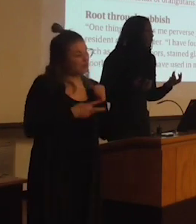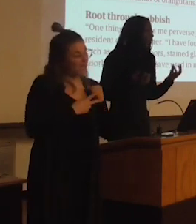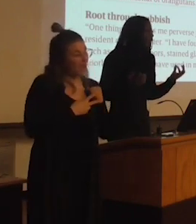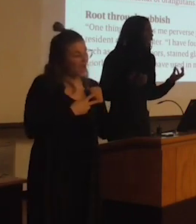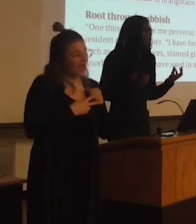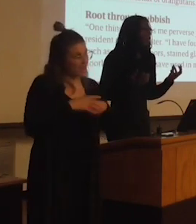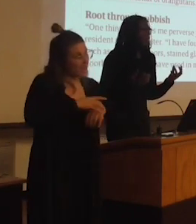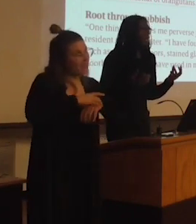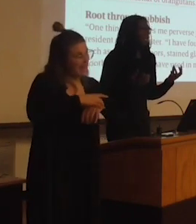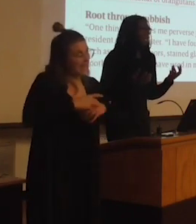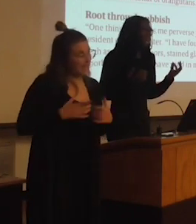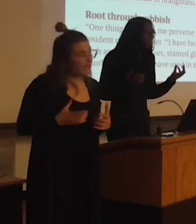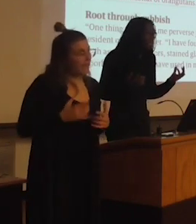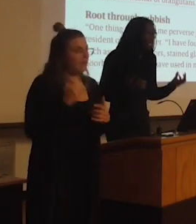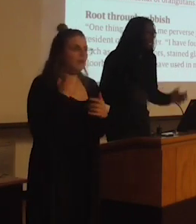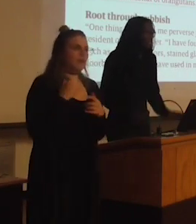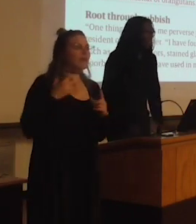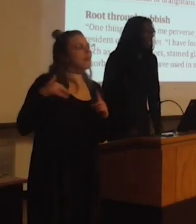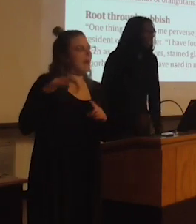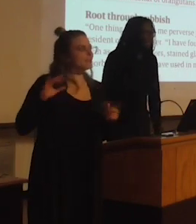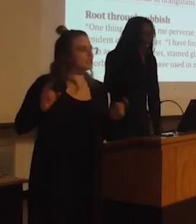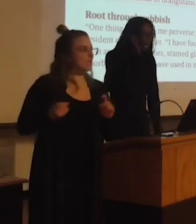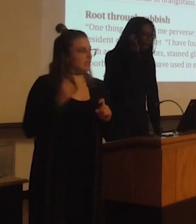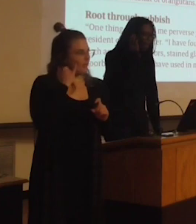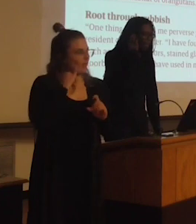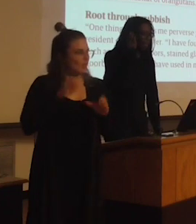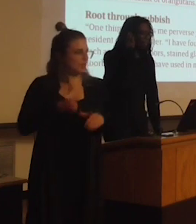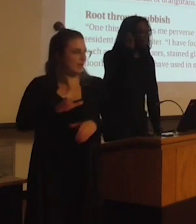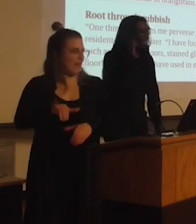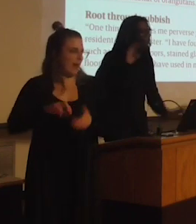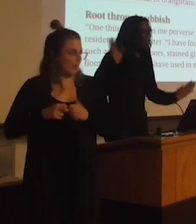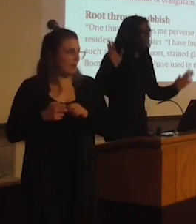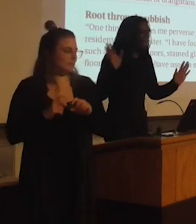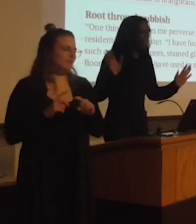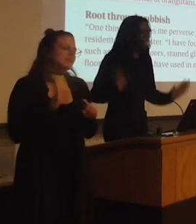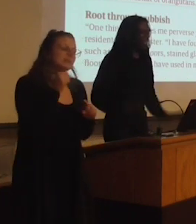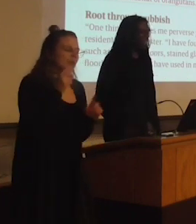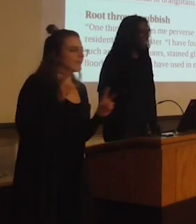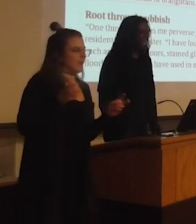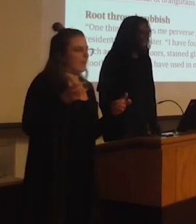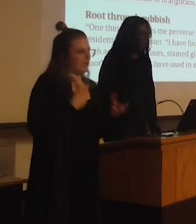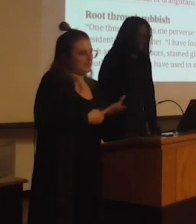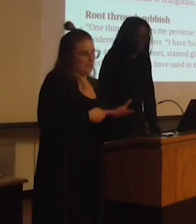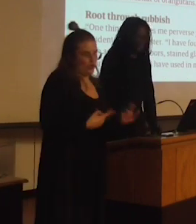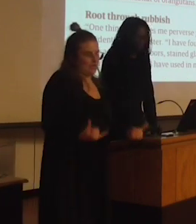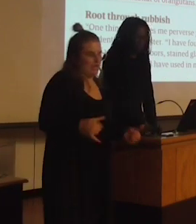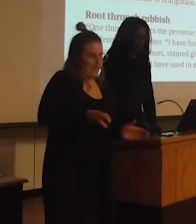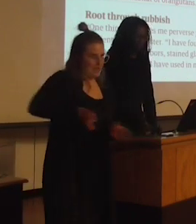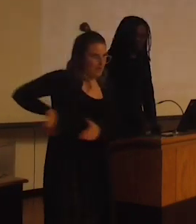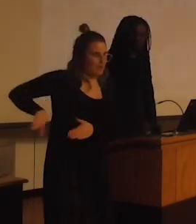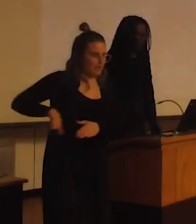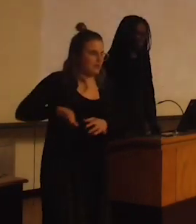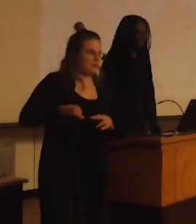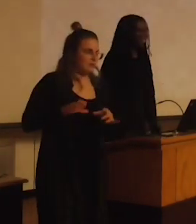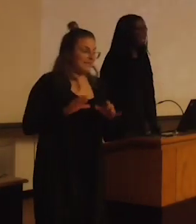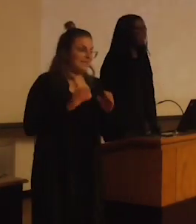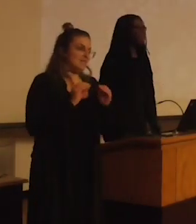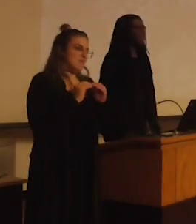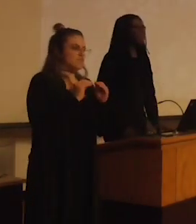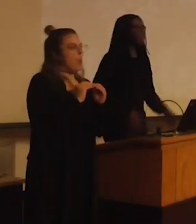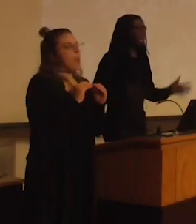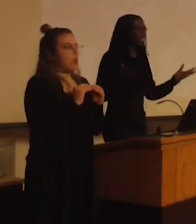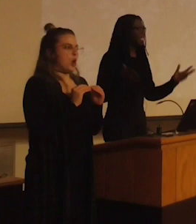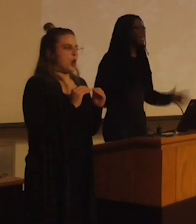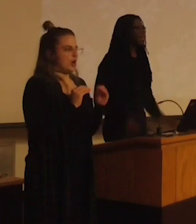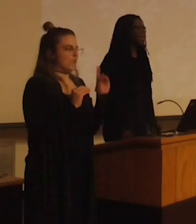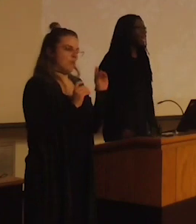living on, if we're talking about things like climate change as well. That's not the topic of the conversation today. It's much more incendiary.